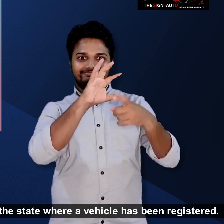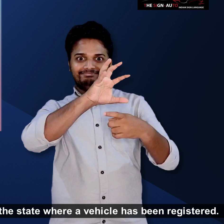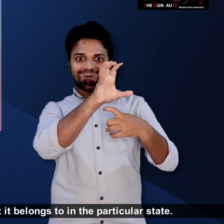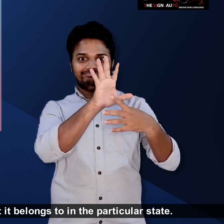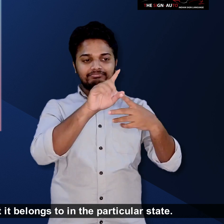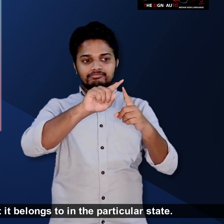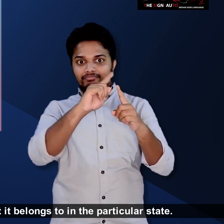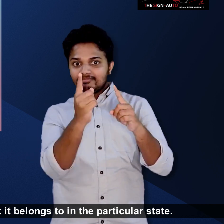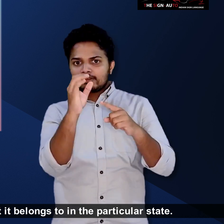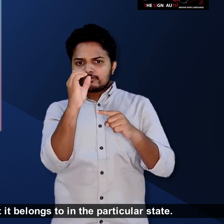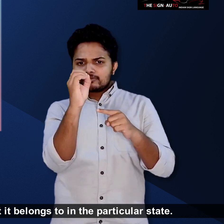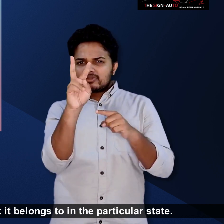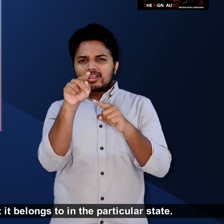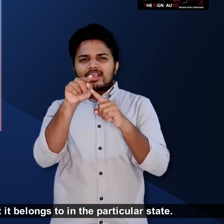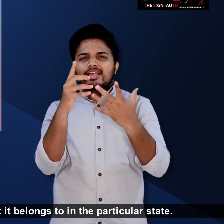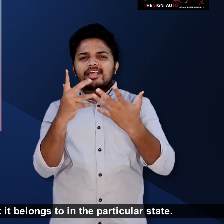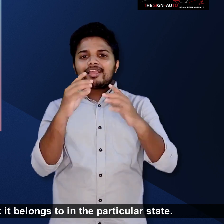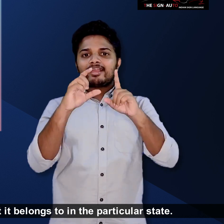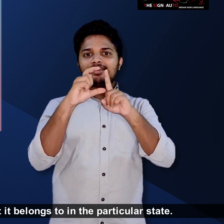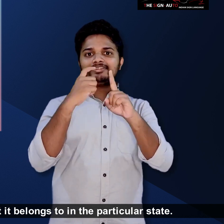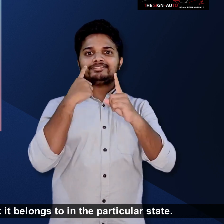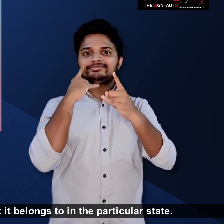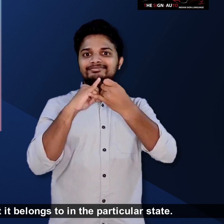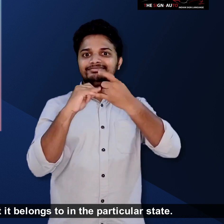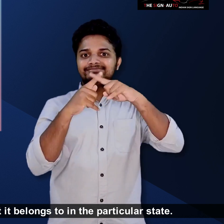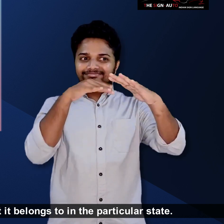next two digits denote the district it belongs to in the particular state